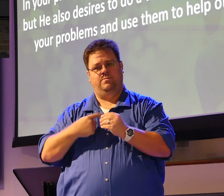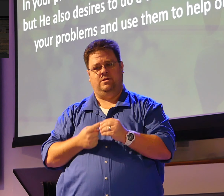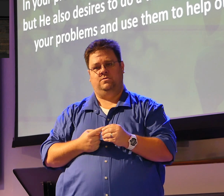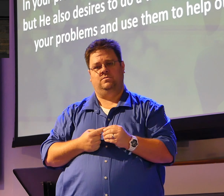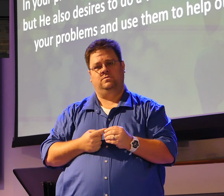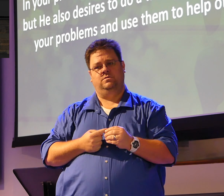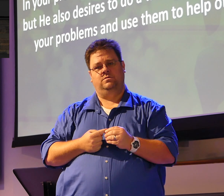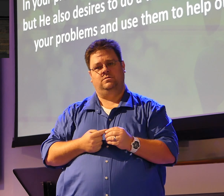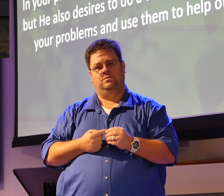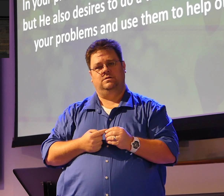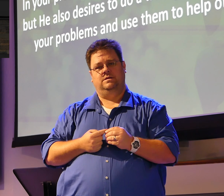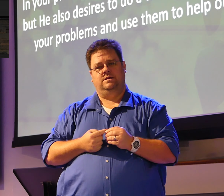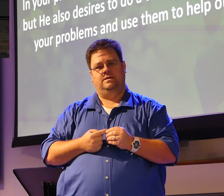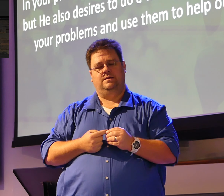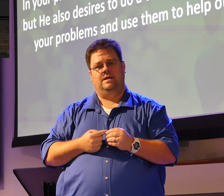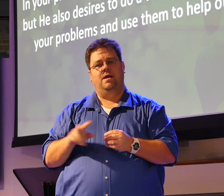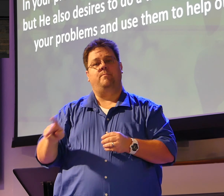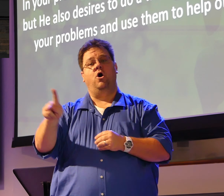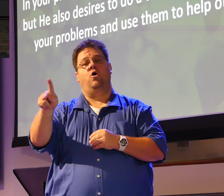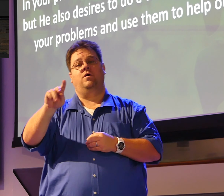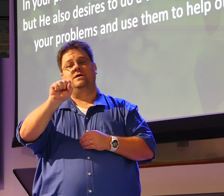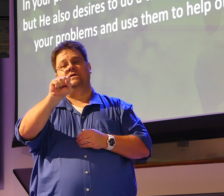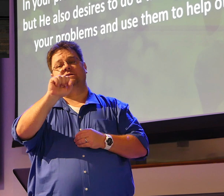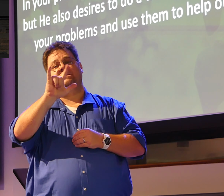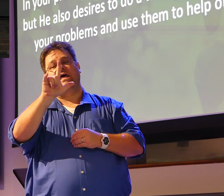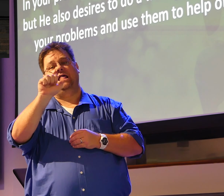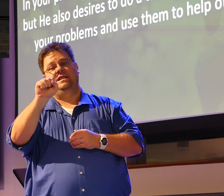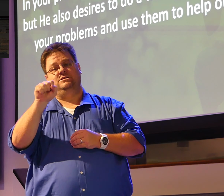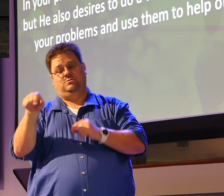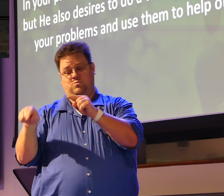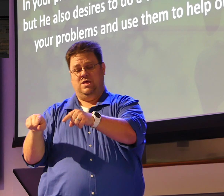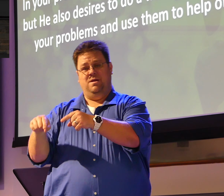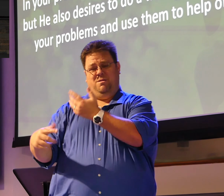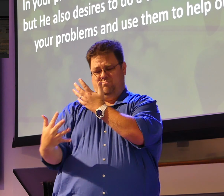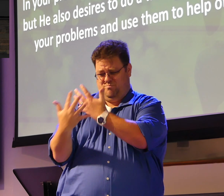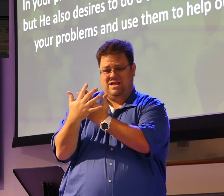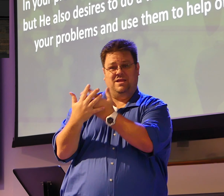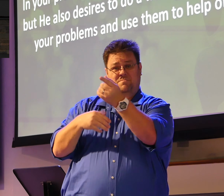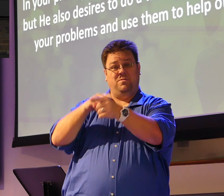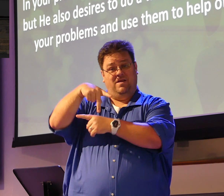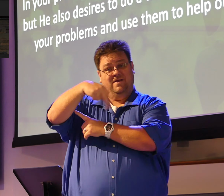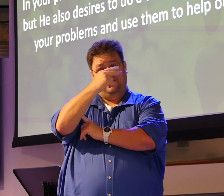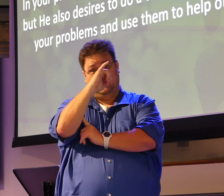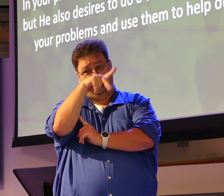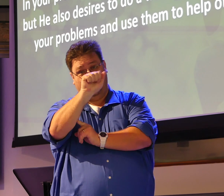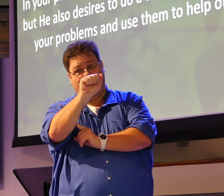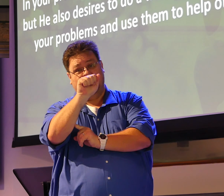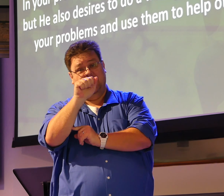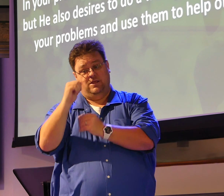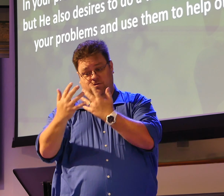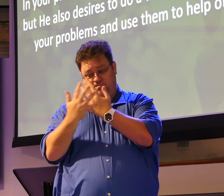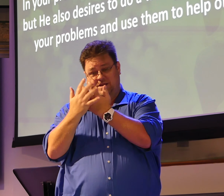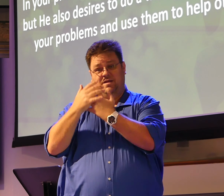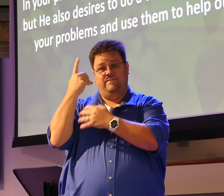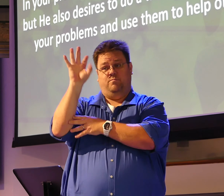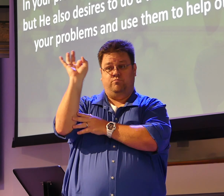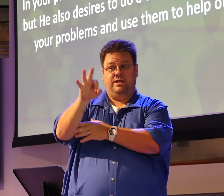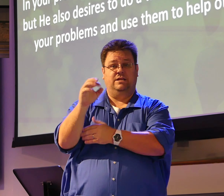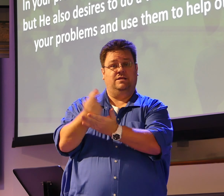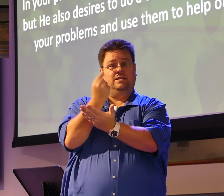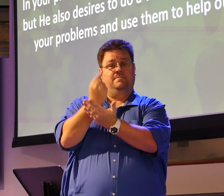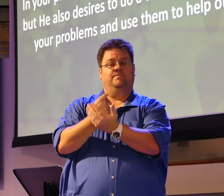and that's what i'm talking about even paul and silas paul and silas are in prison remember at philippi i told